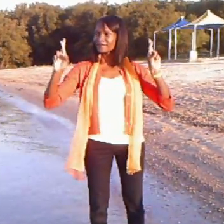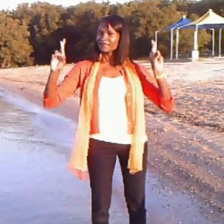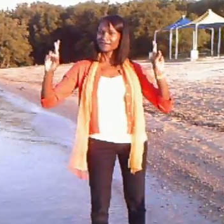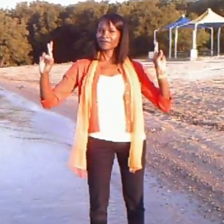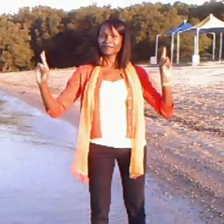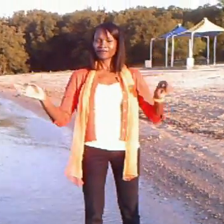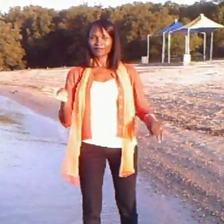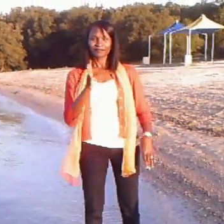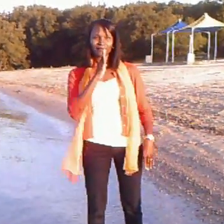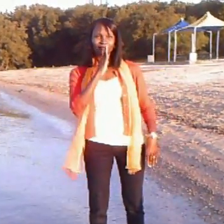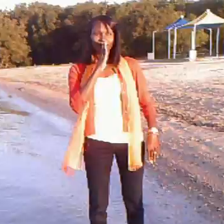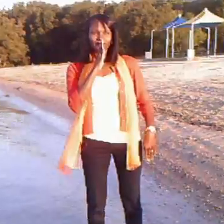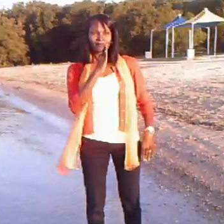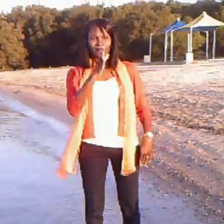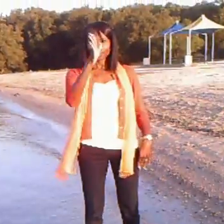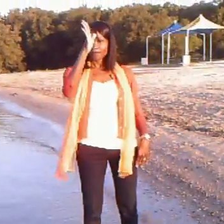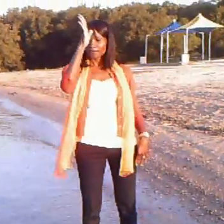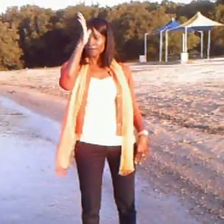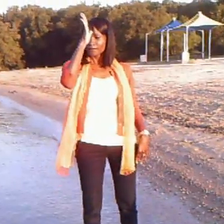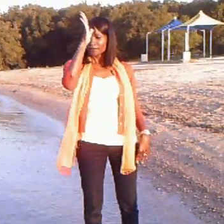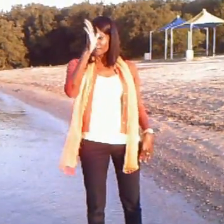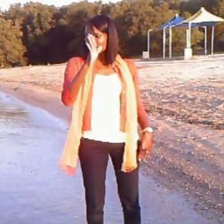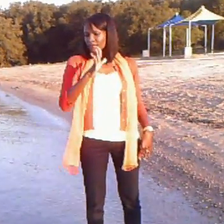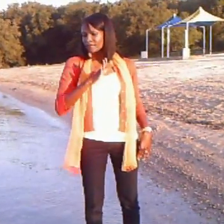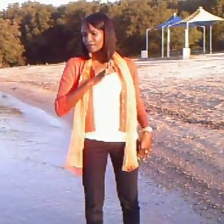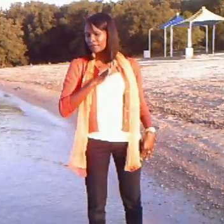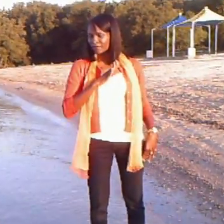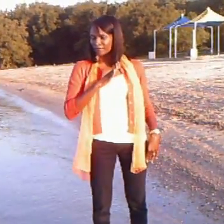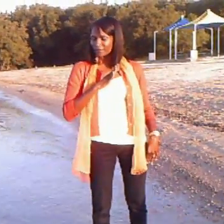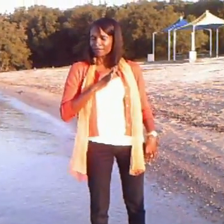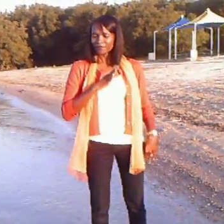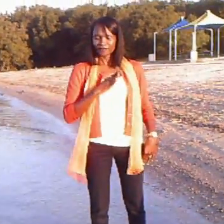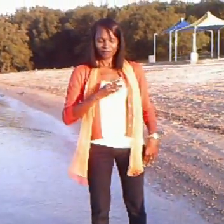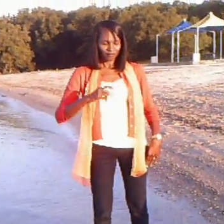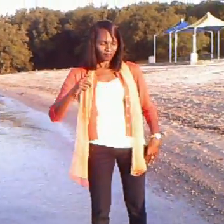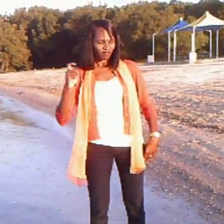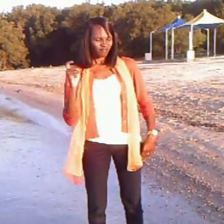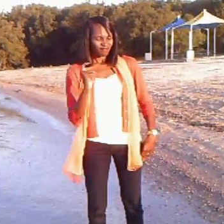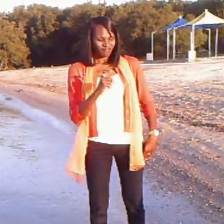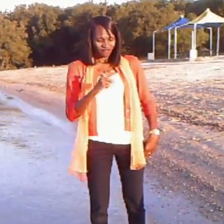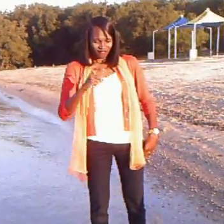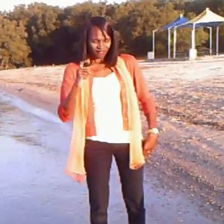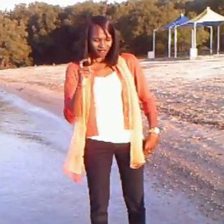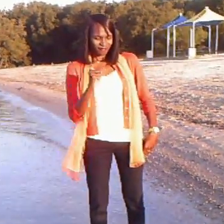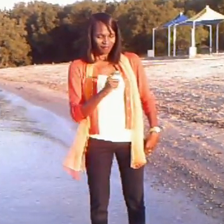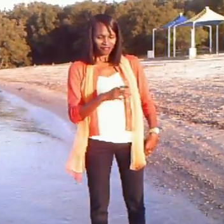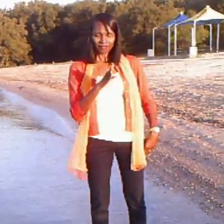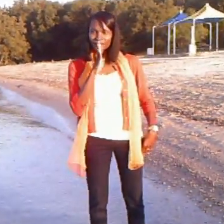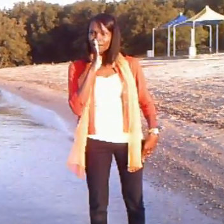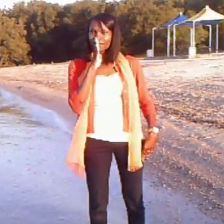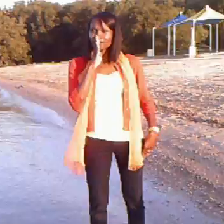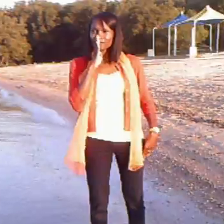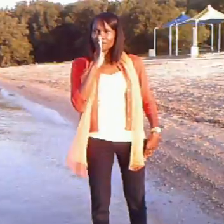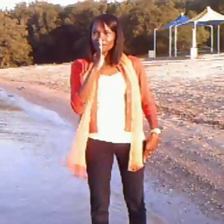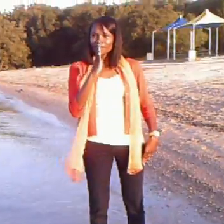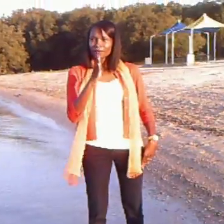be the man I have to be I'll take